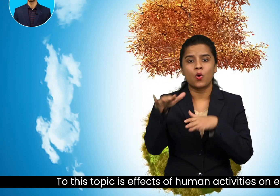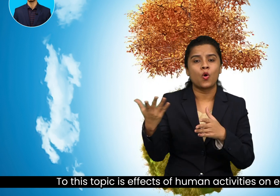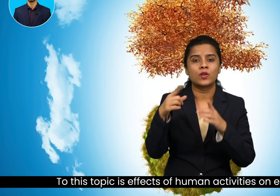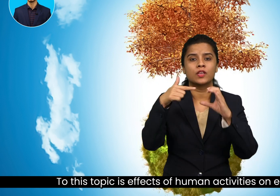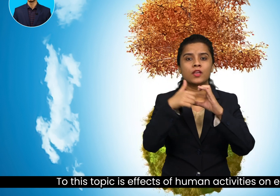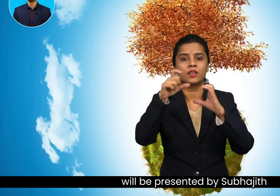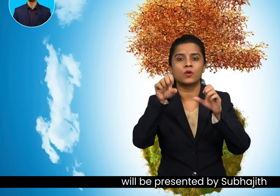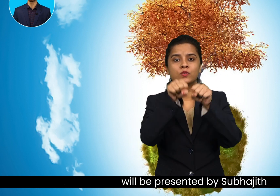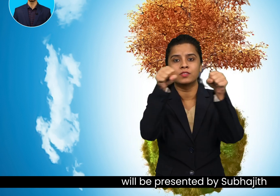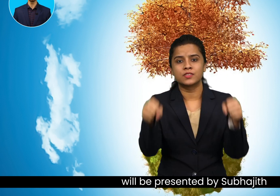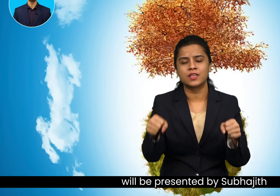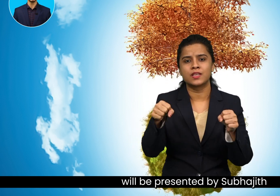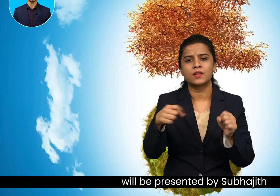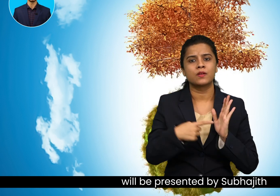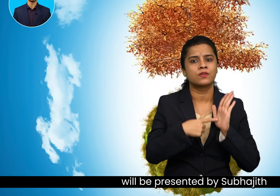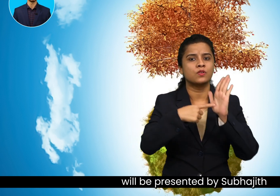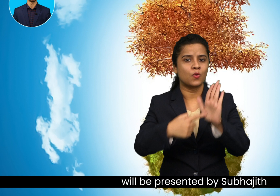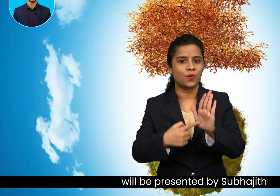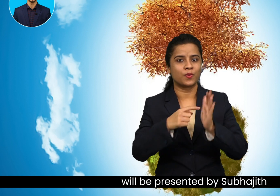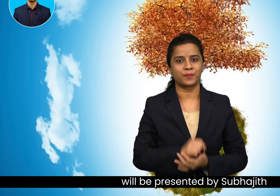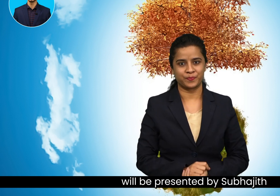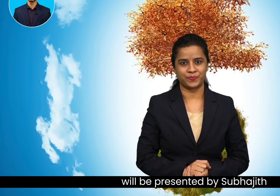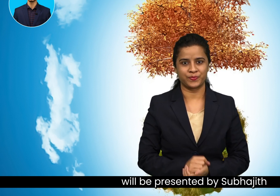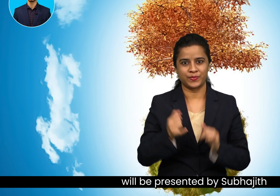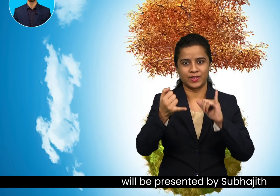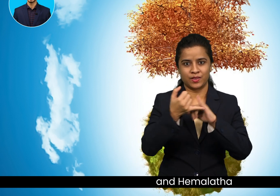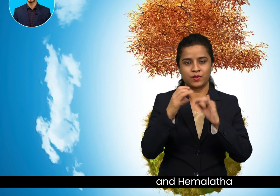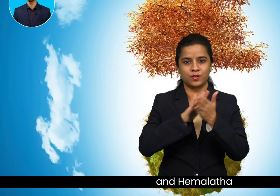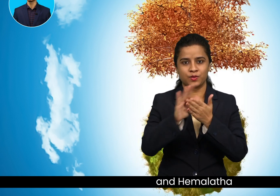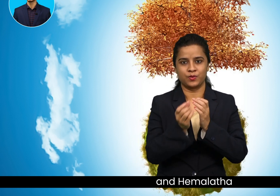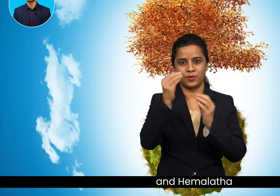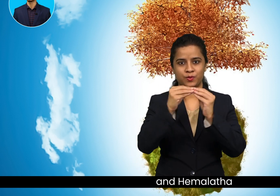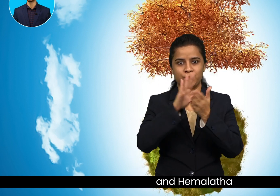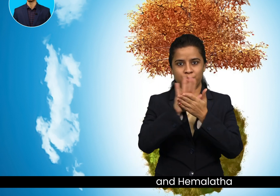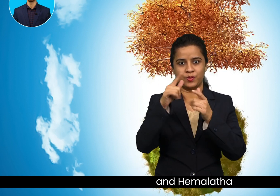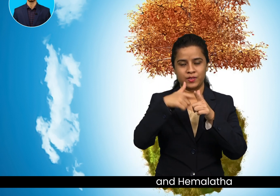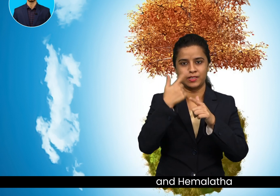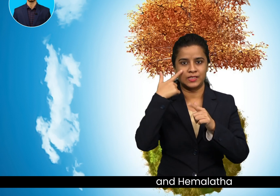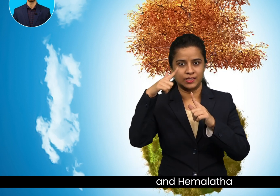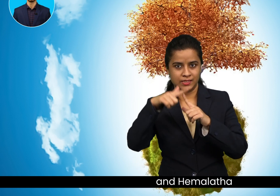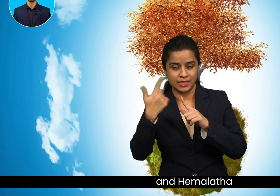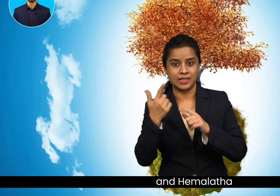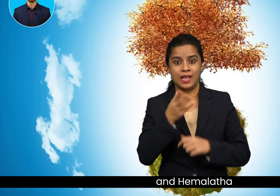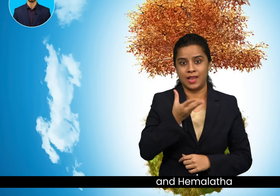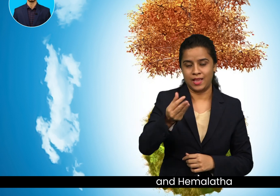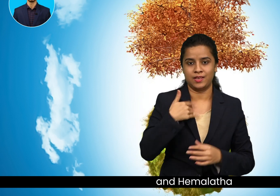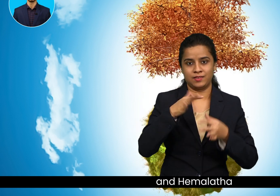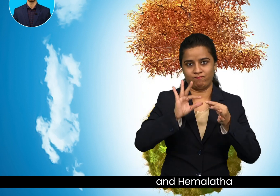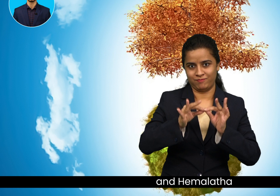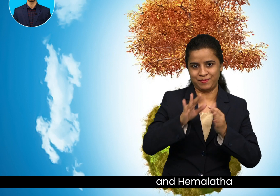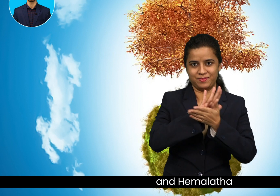ecosystems. Will be presented by Shubhajit and Hemlata.